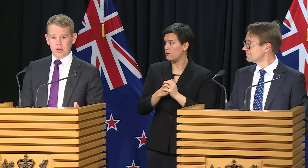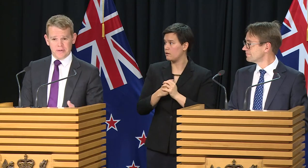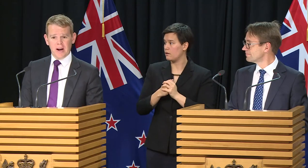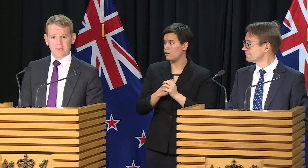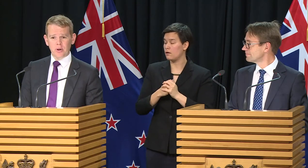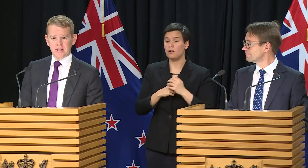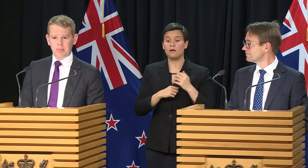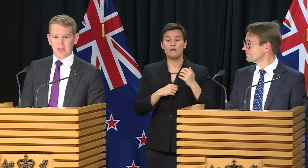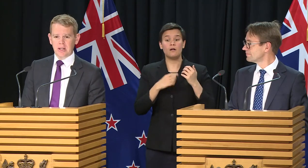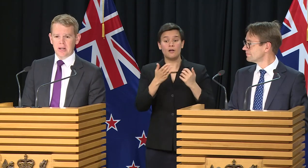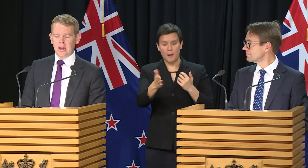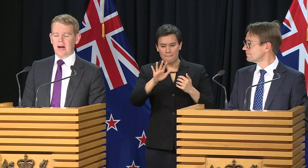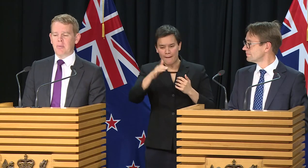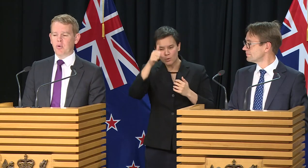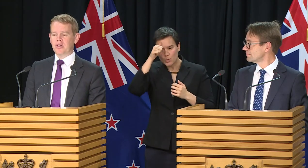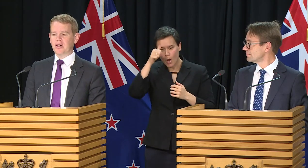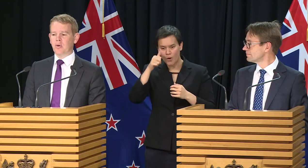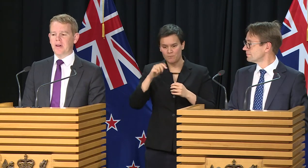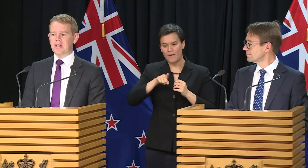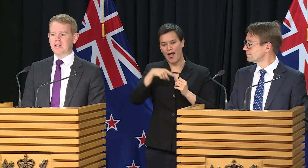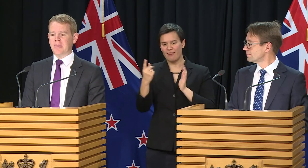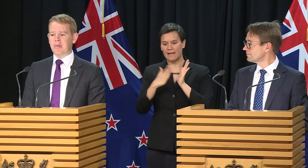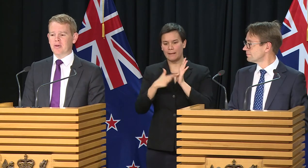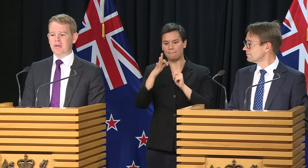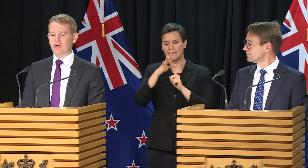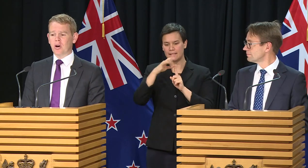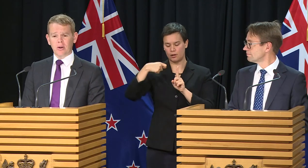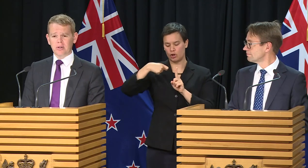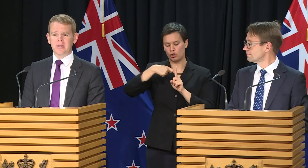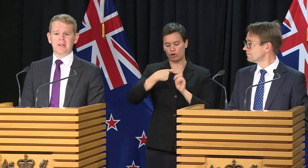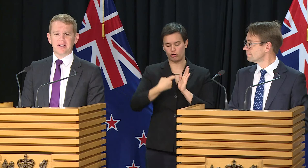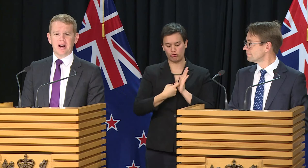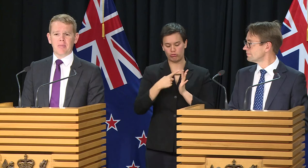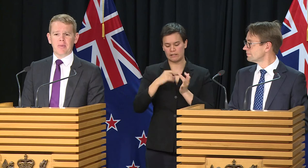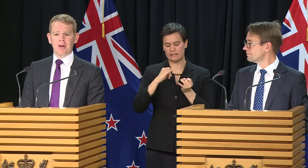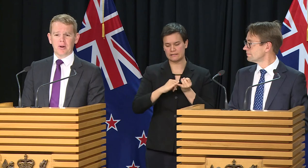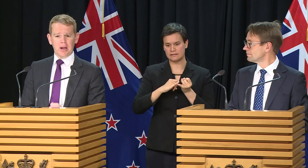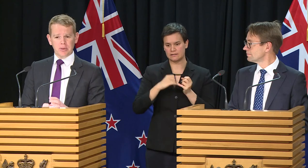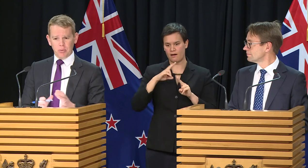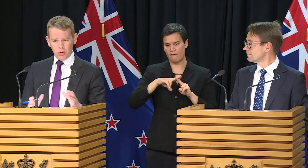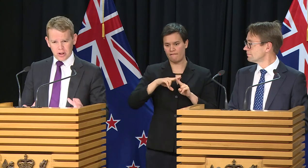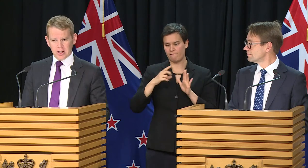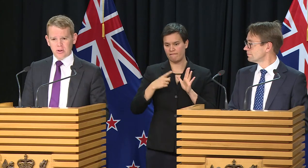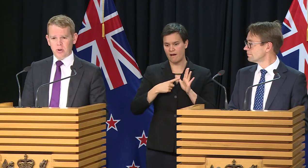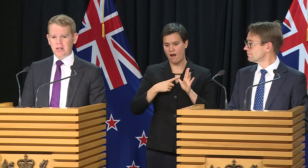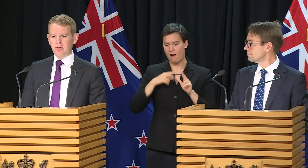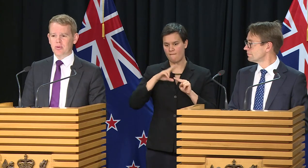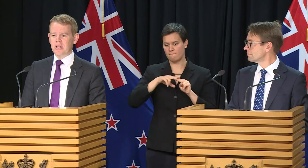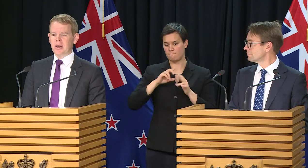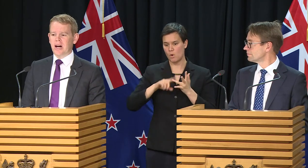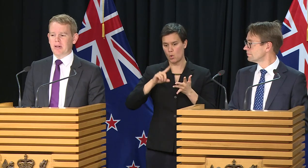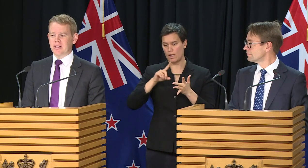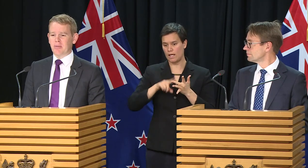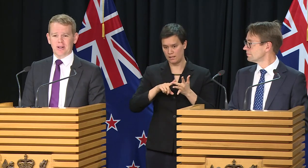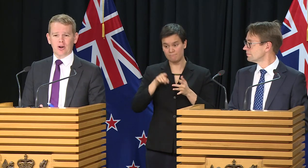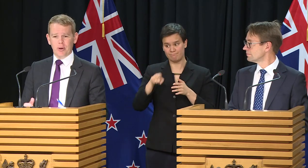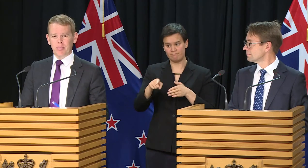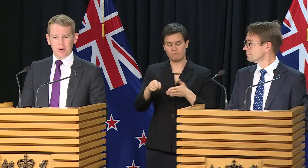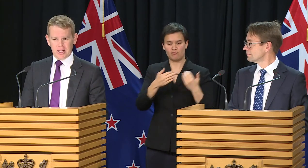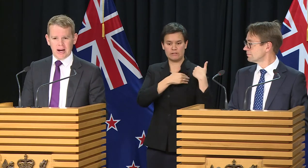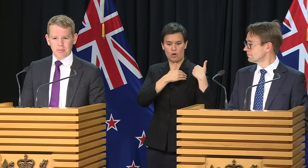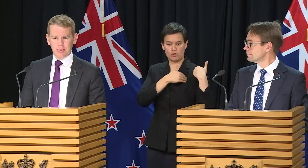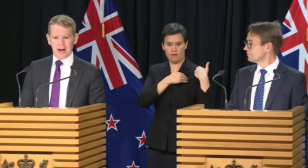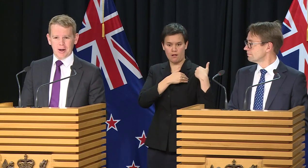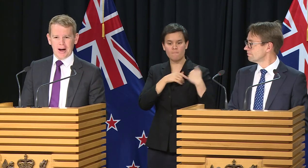colleague Chris Farfoy has been working on that. There are some trials that he's been working his way through. That's something that I'll